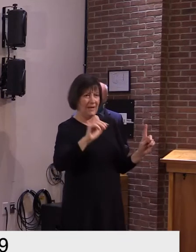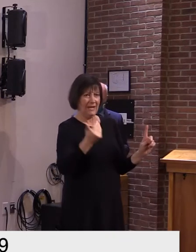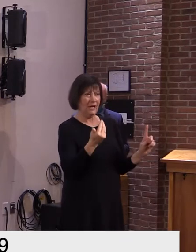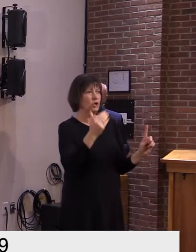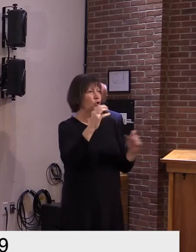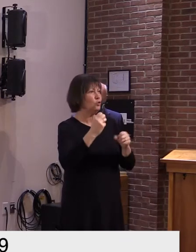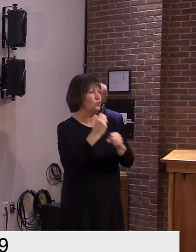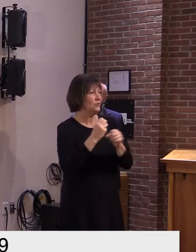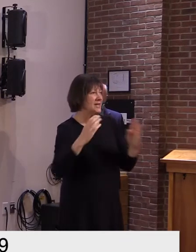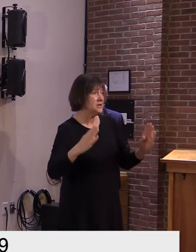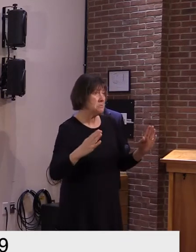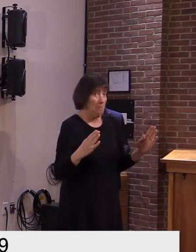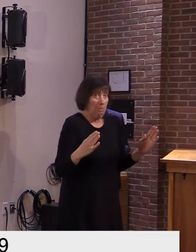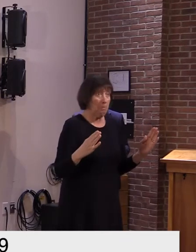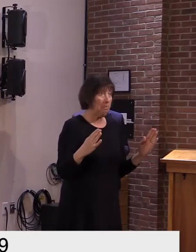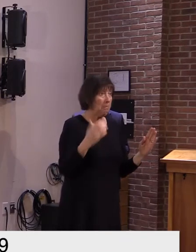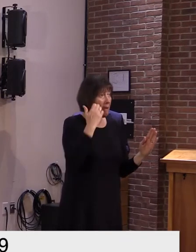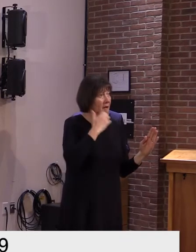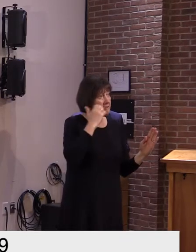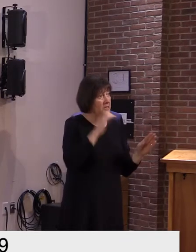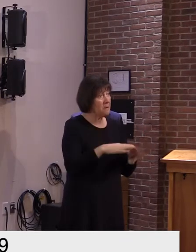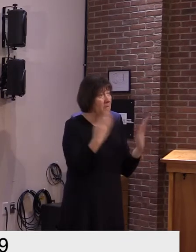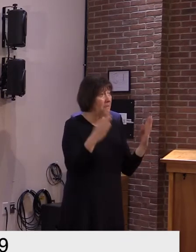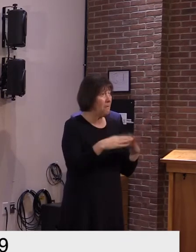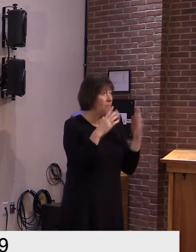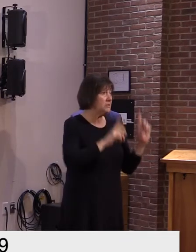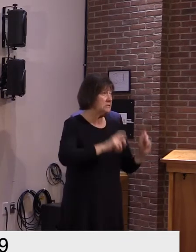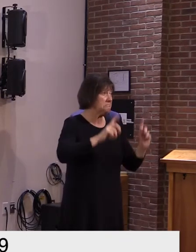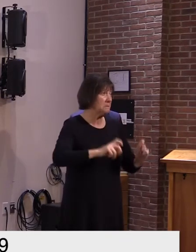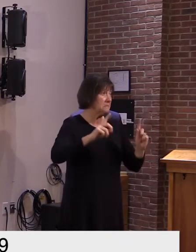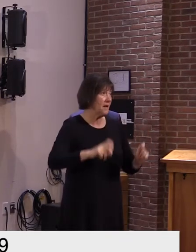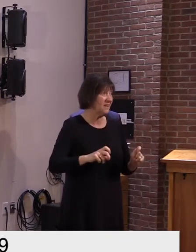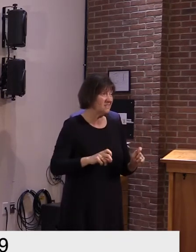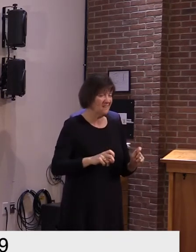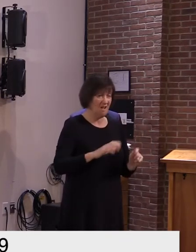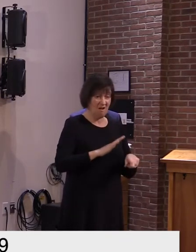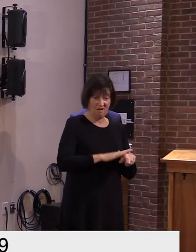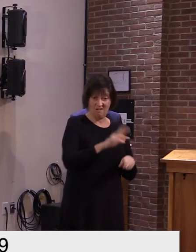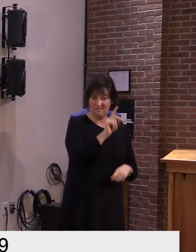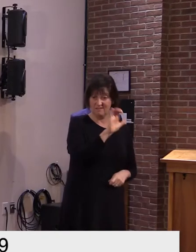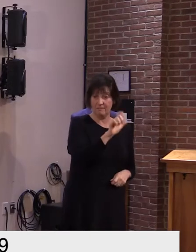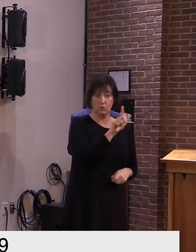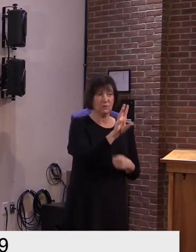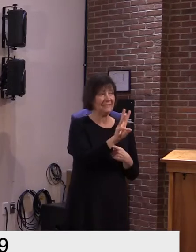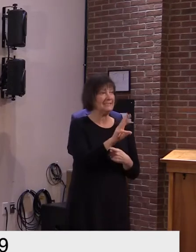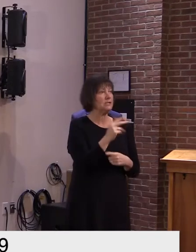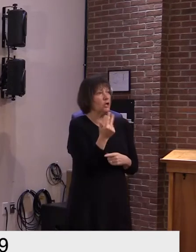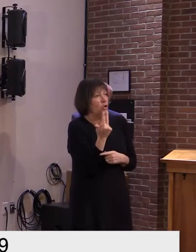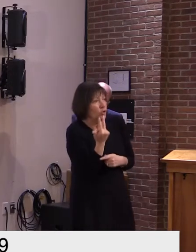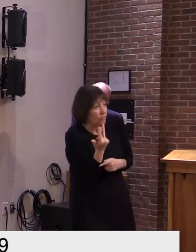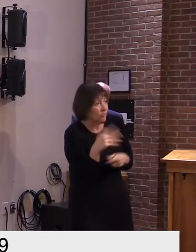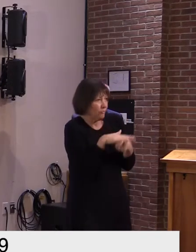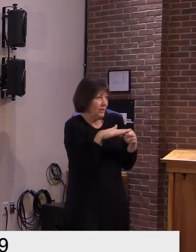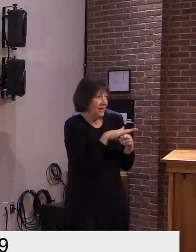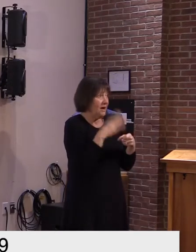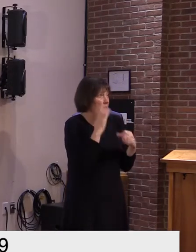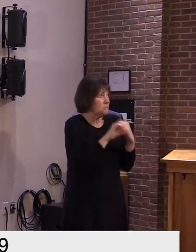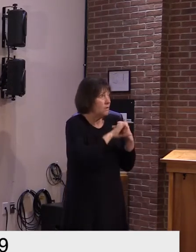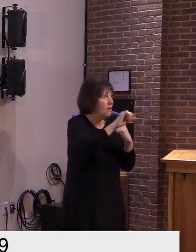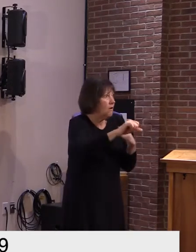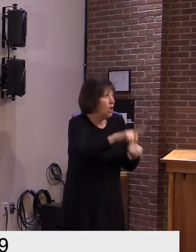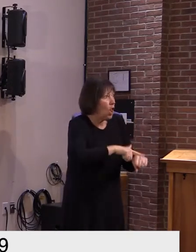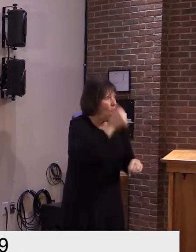And all of the test sites will be open. And in fact, on the 26th, three of the test sites are actually having extended hours.